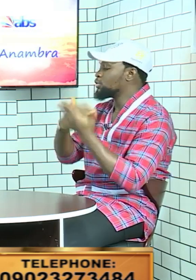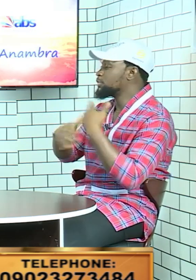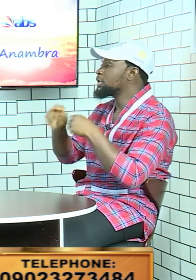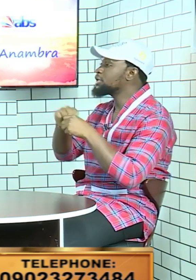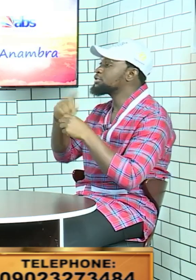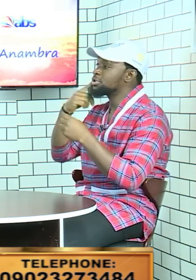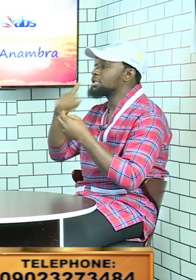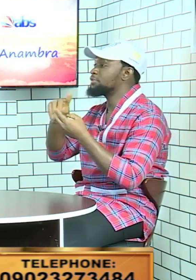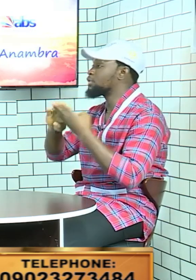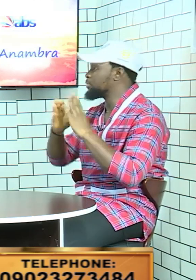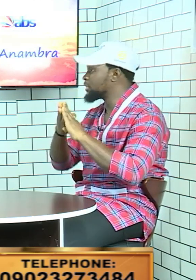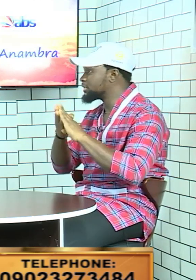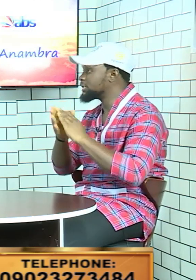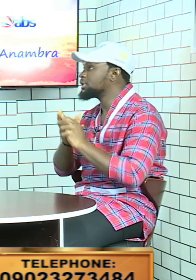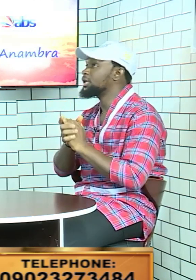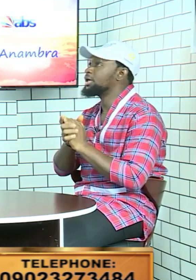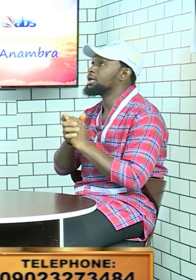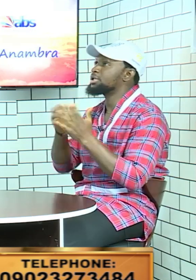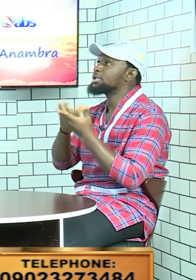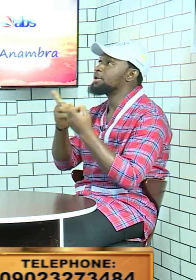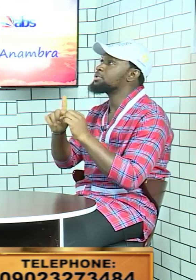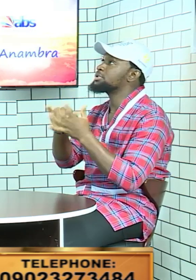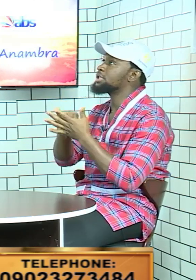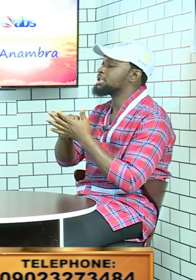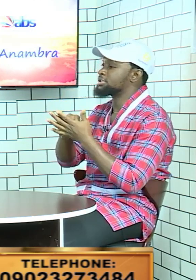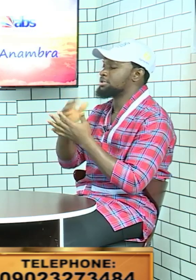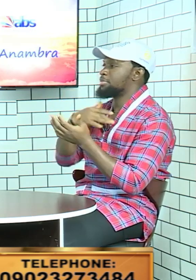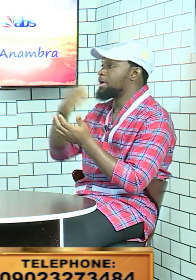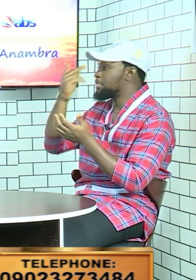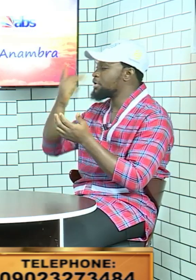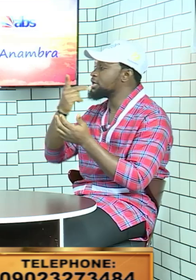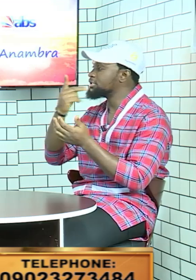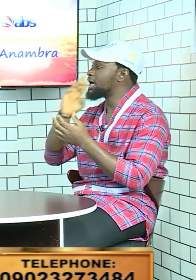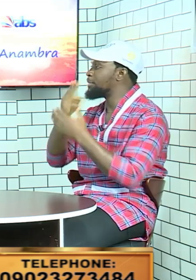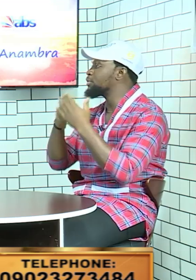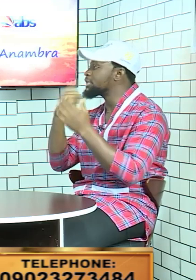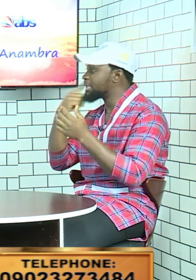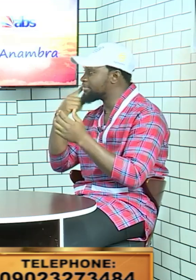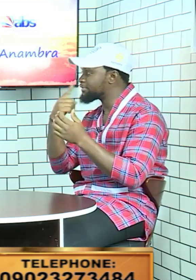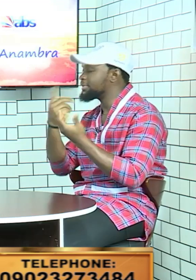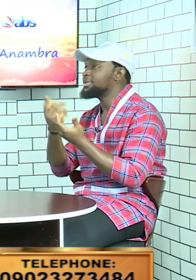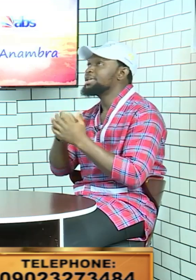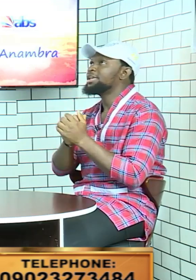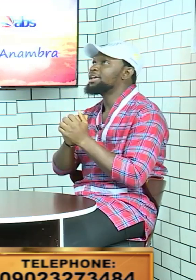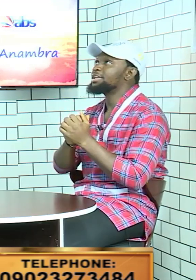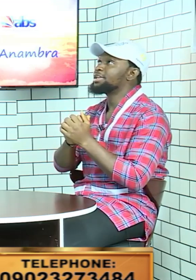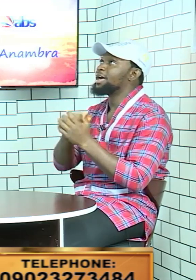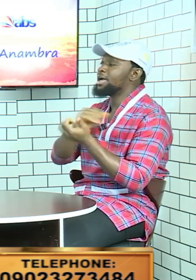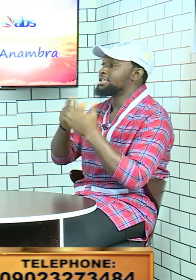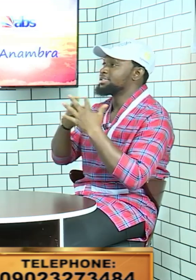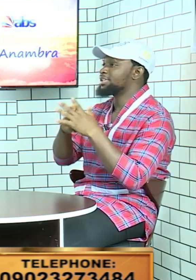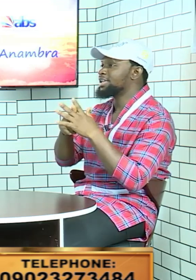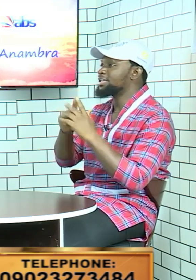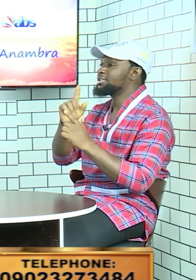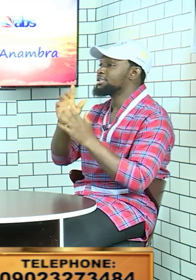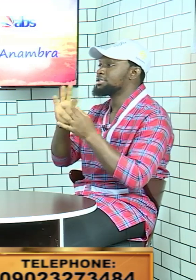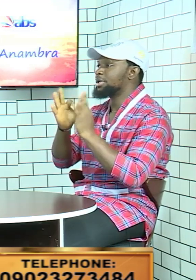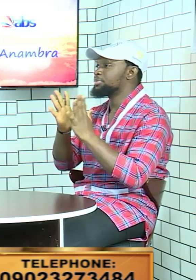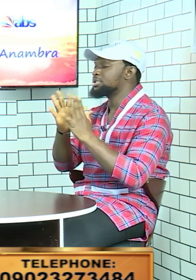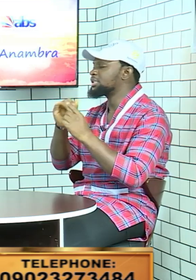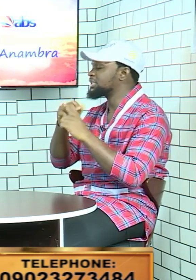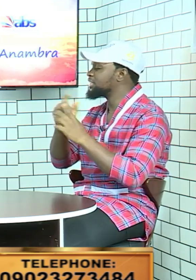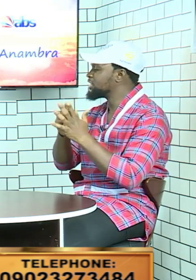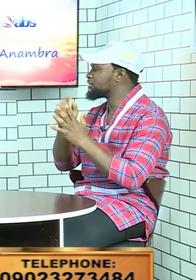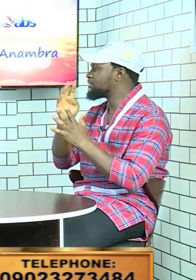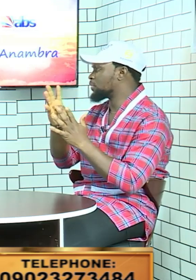I was born into the deaf community. It happens that my parents are both deaf, and I started